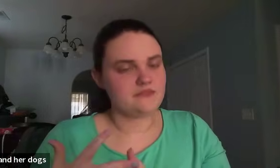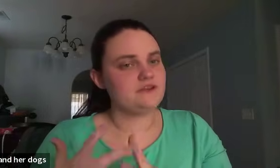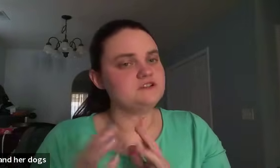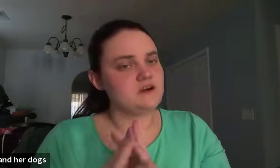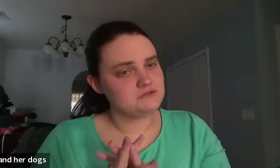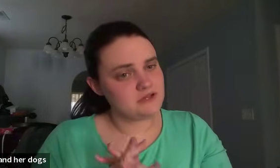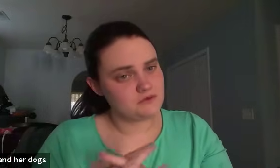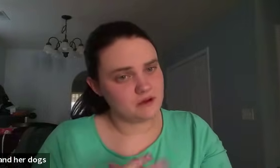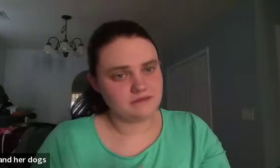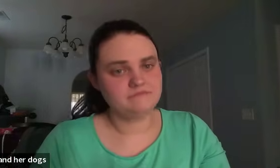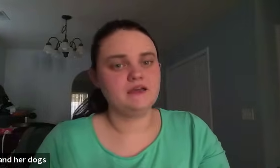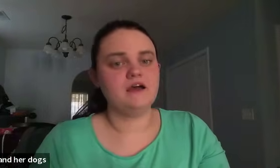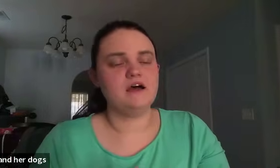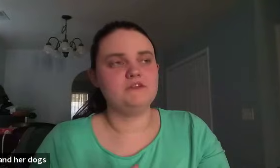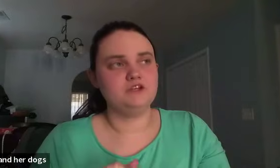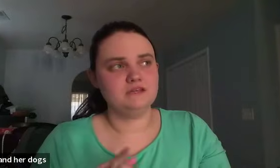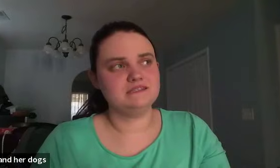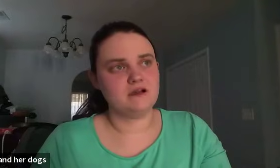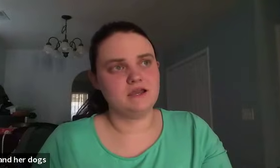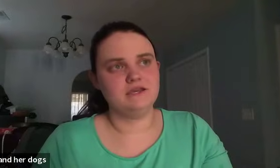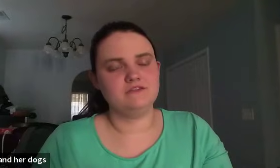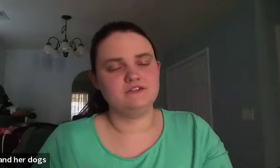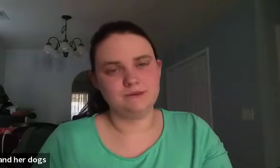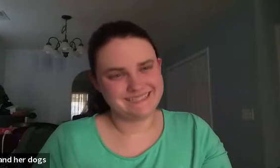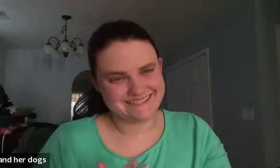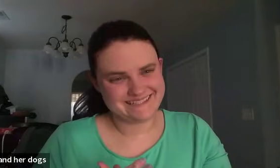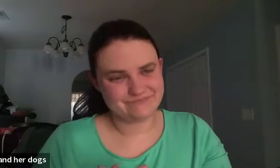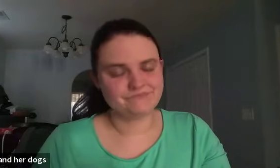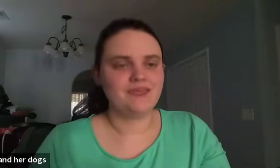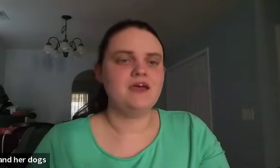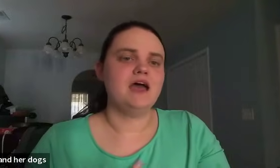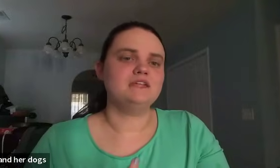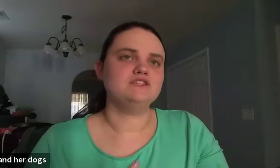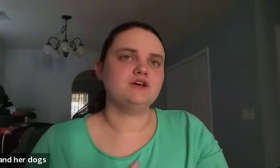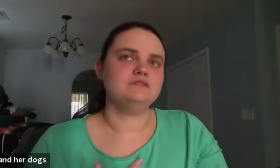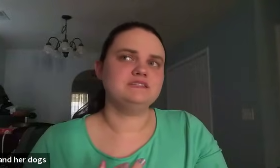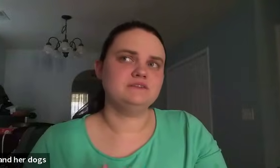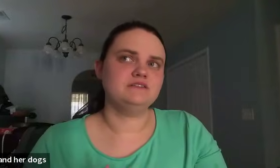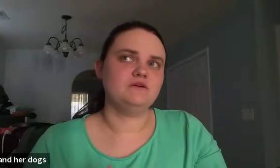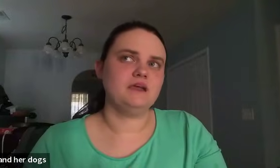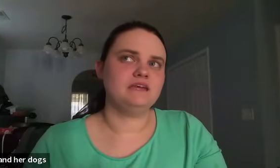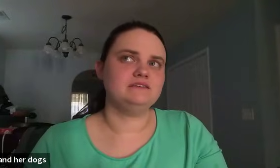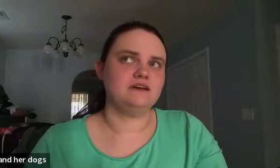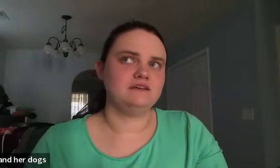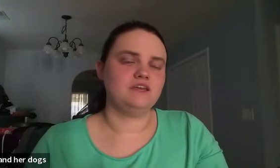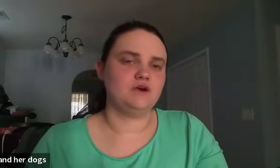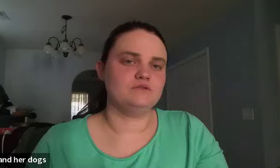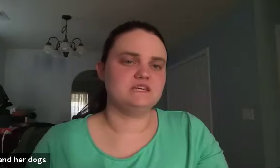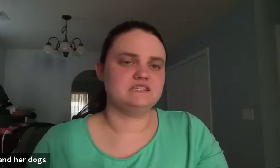Then there's also another way that you can sign the 20s. And so typically the way it goes is